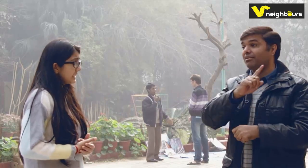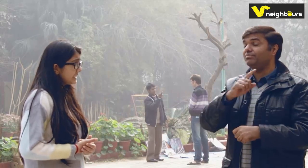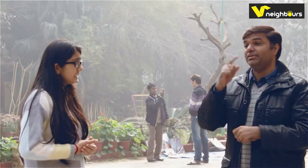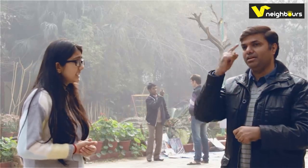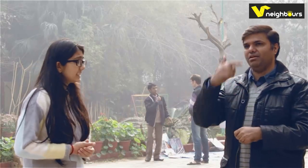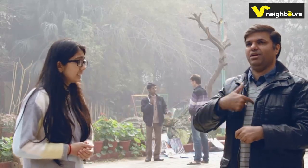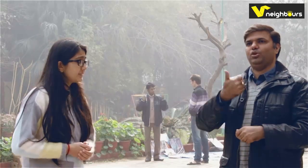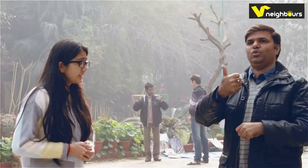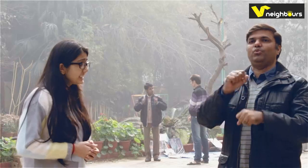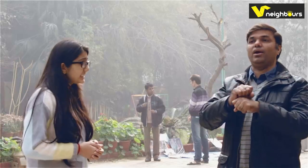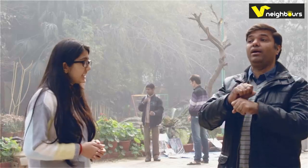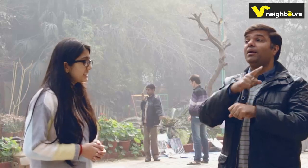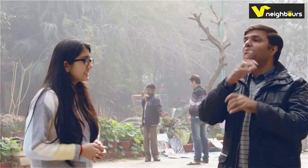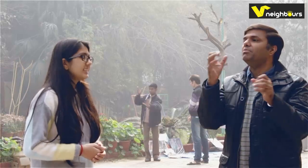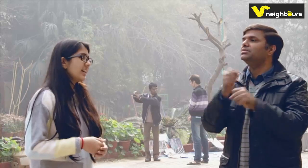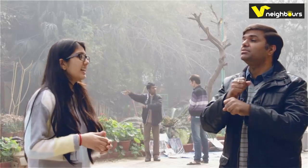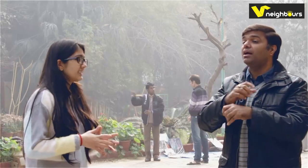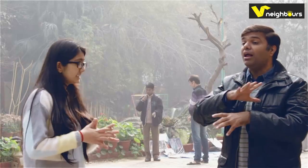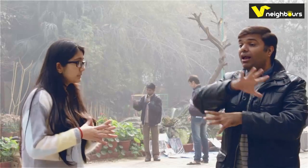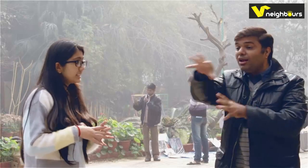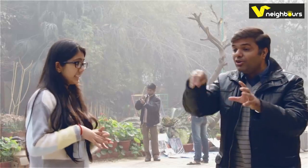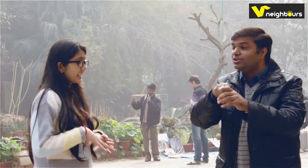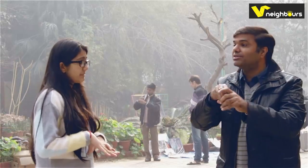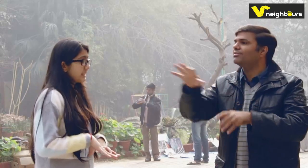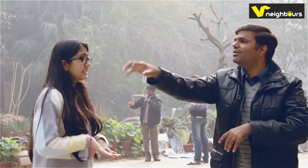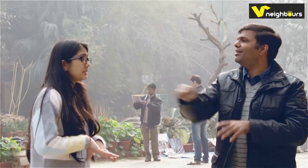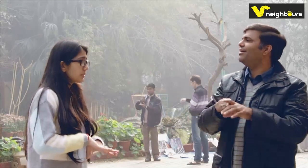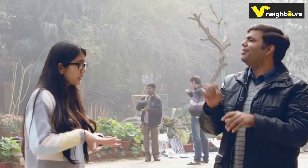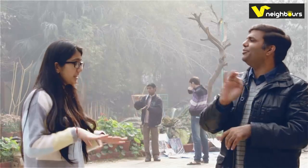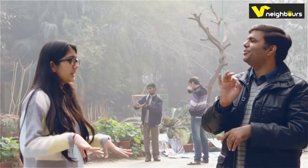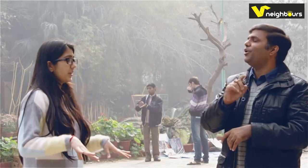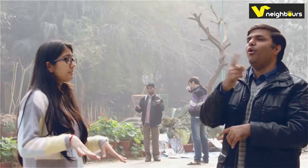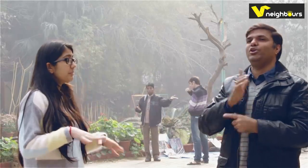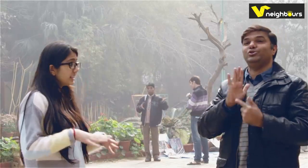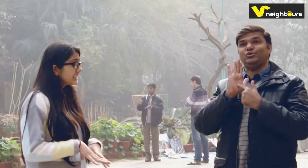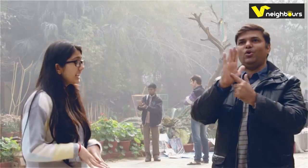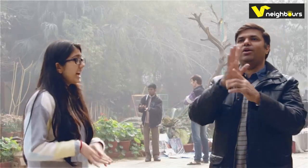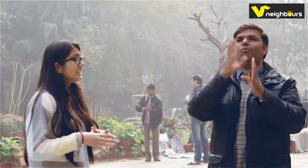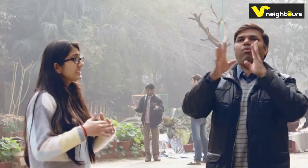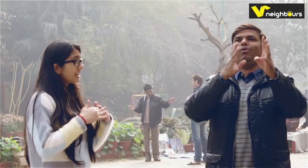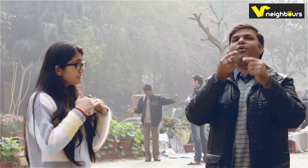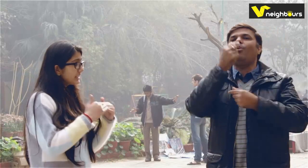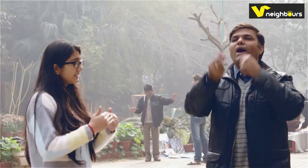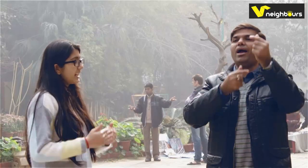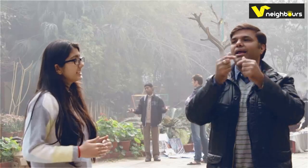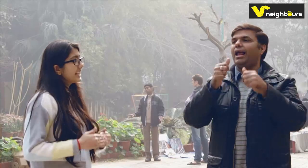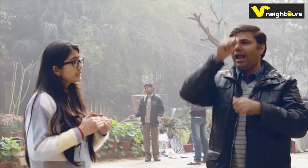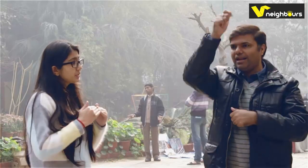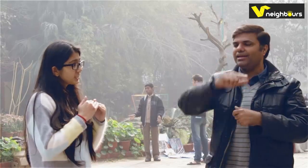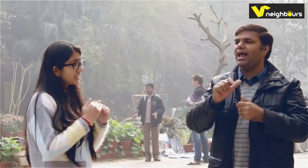He feels that, yeah, Accessible India campaign he's been promoting a lot, but at the government level, at the level which the